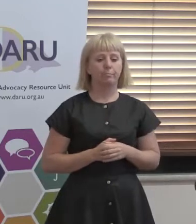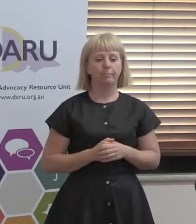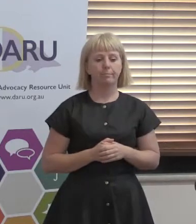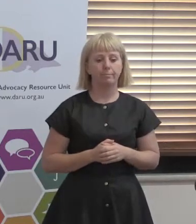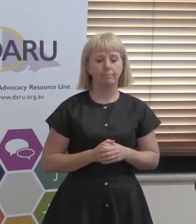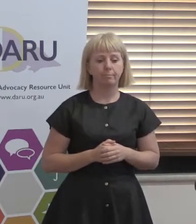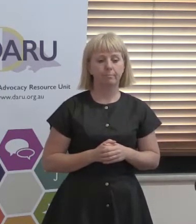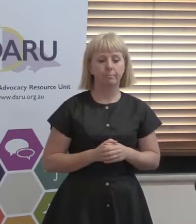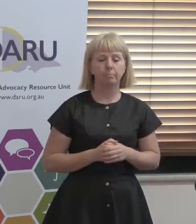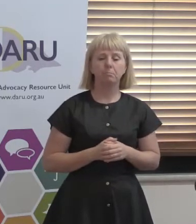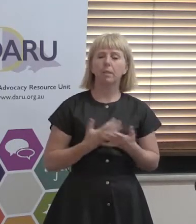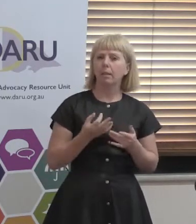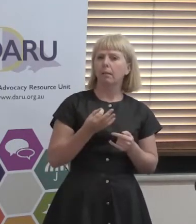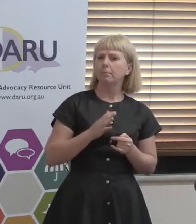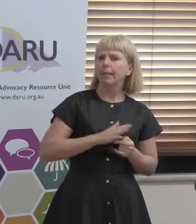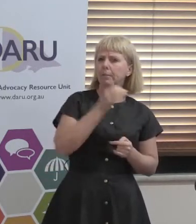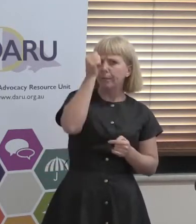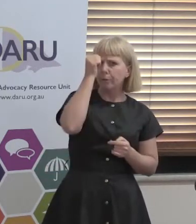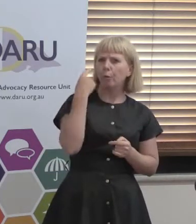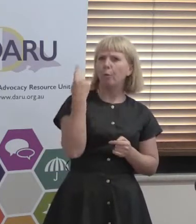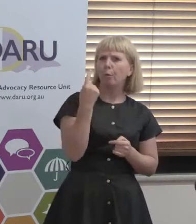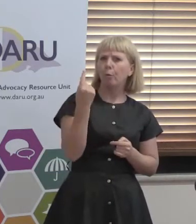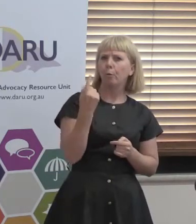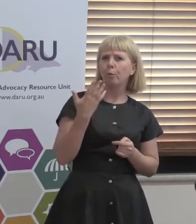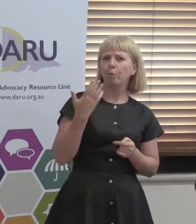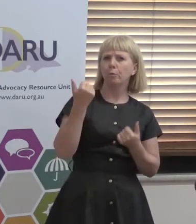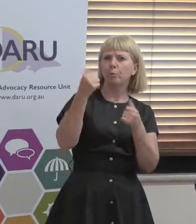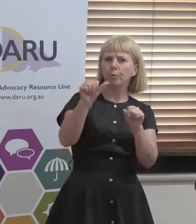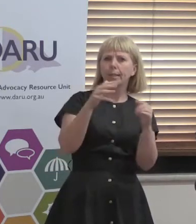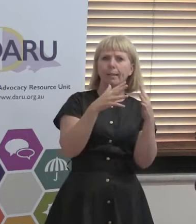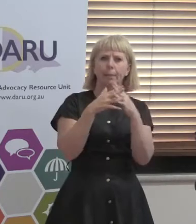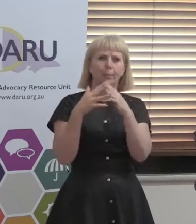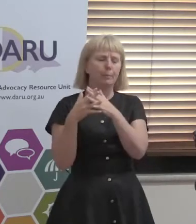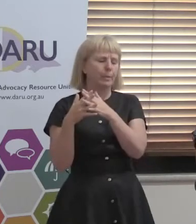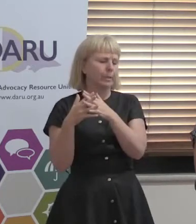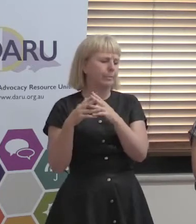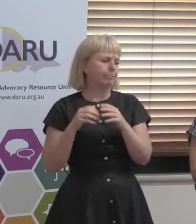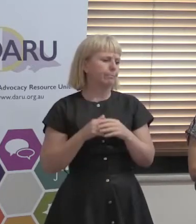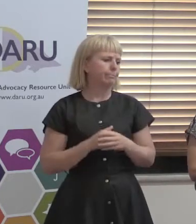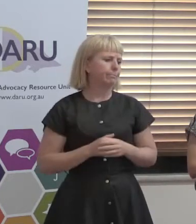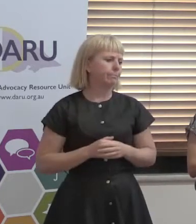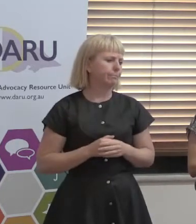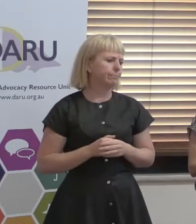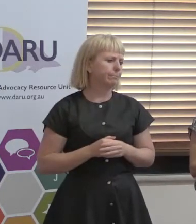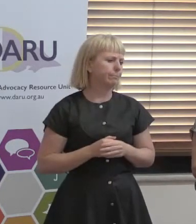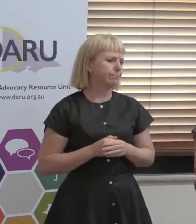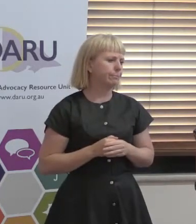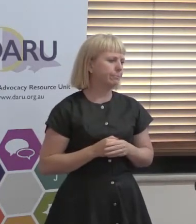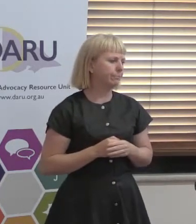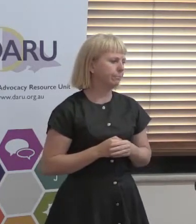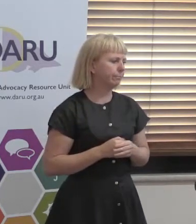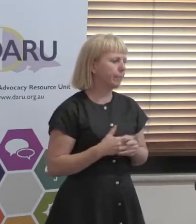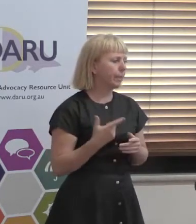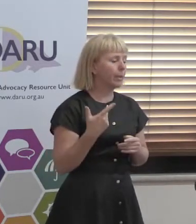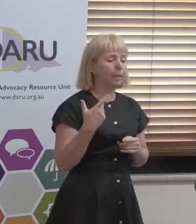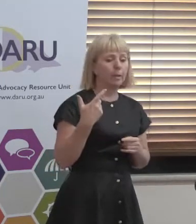Just an interesting reflection on who's finding it useful, and given the role of speech